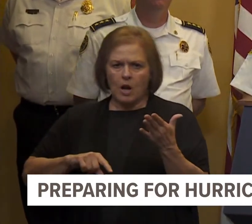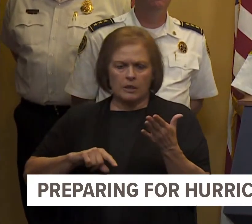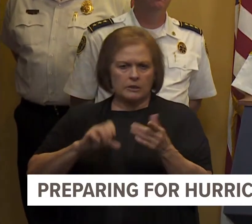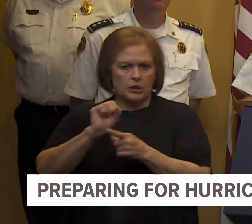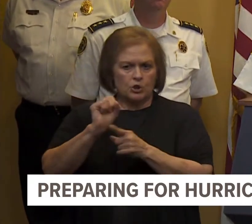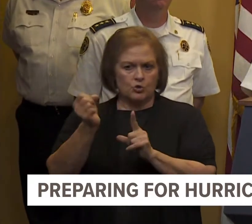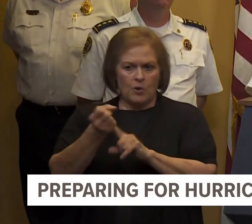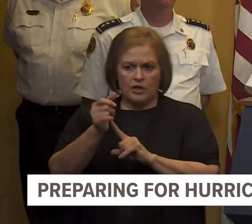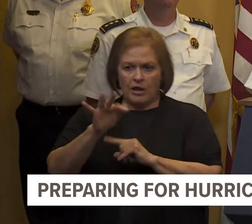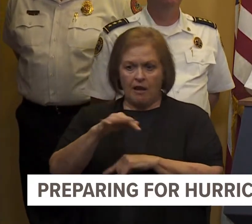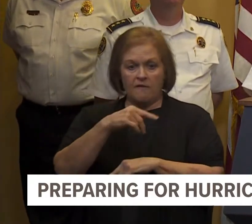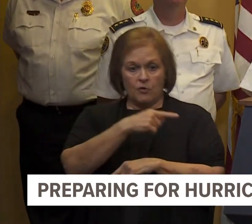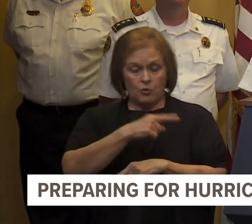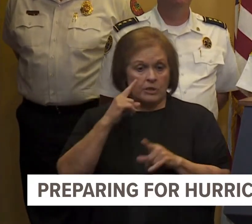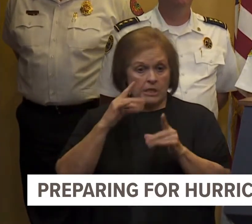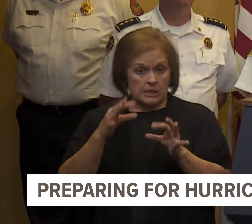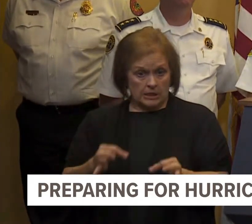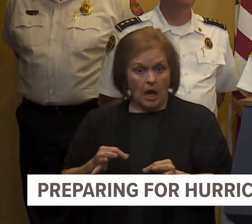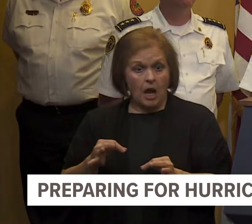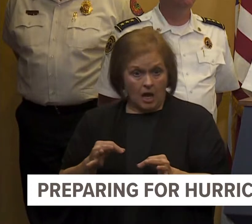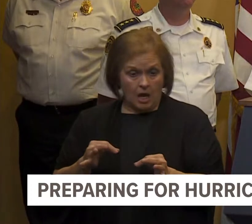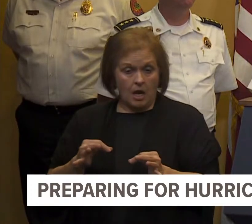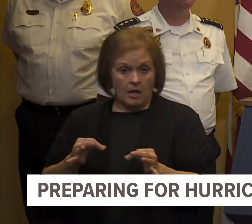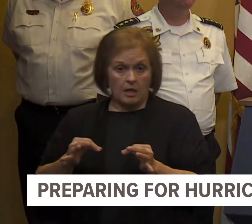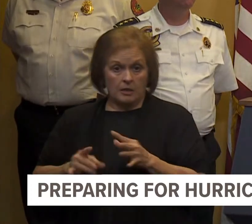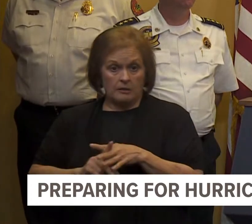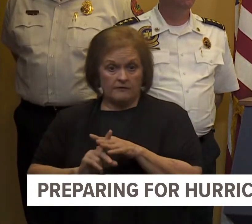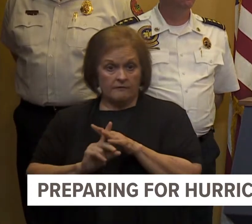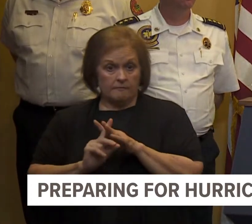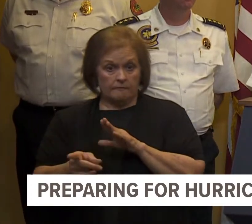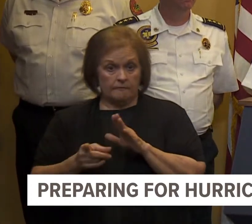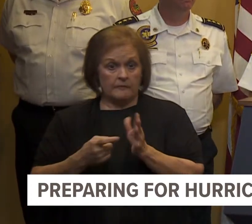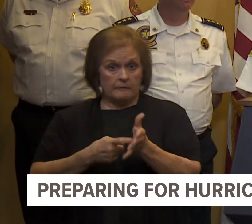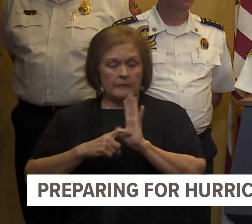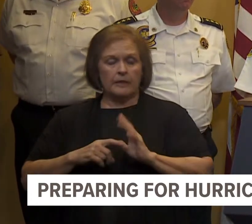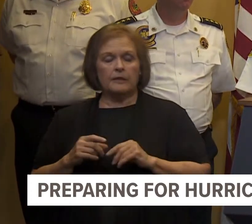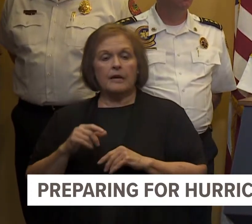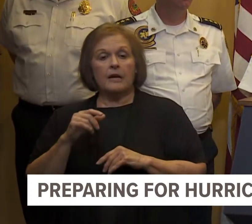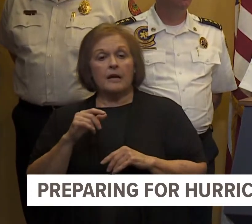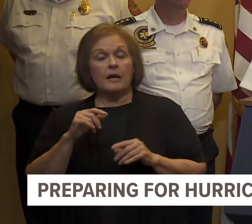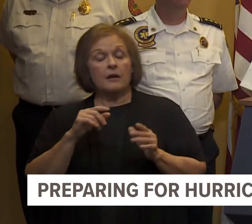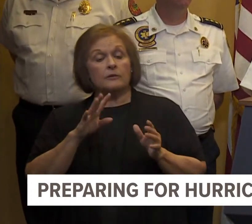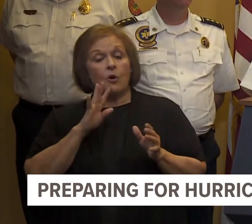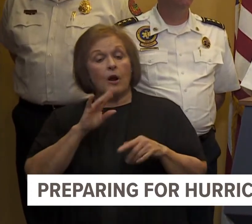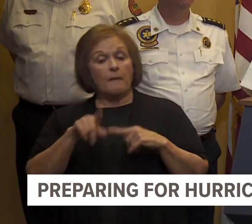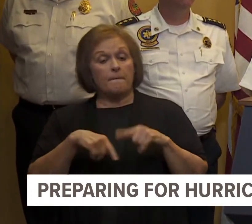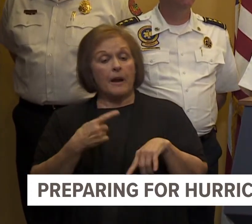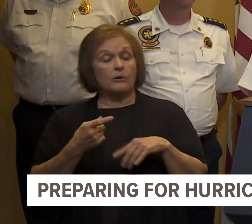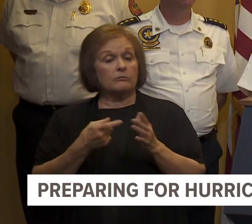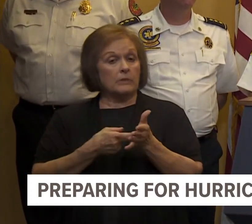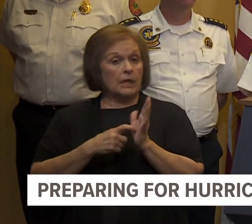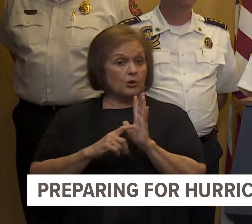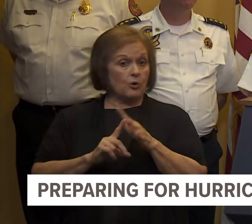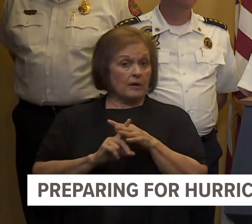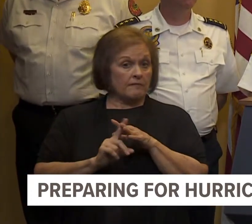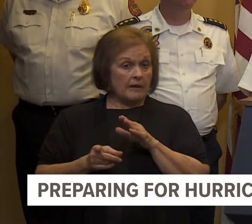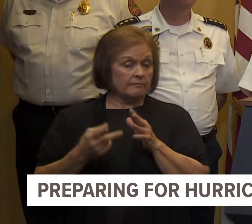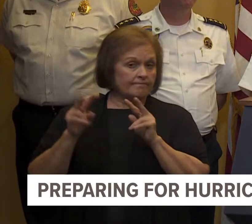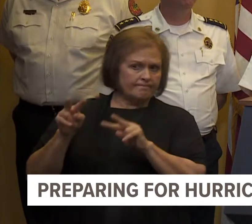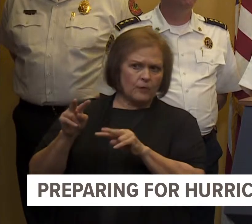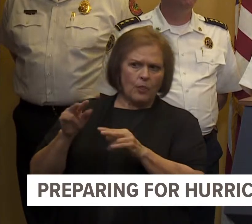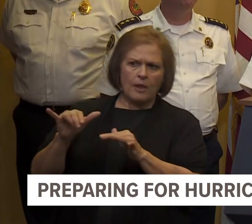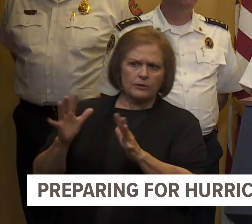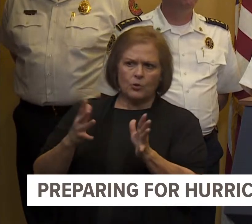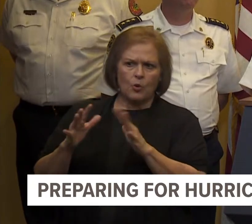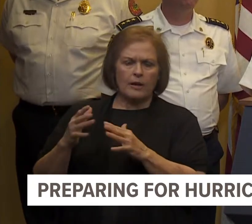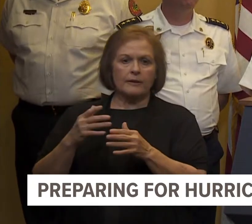one, and how that might work procedurally? Sure. So mandatory evacuations in terms of that, in terms of looking at that storm, but in